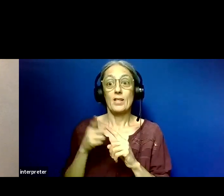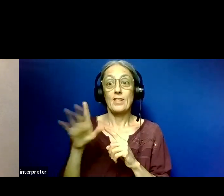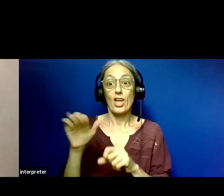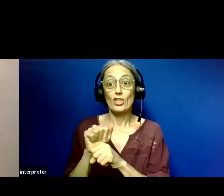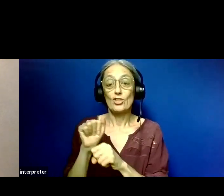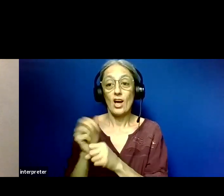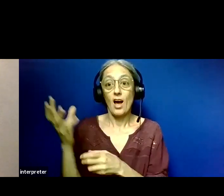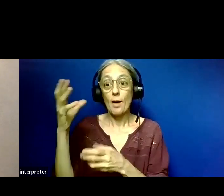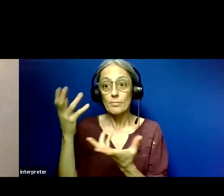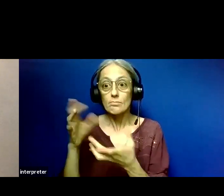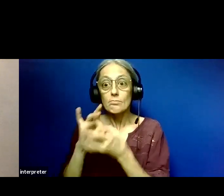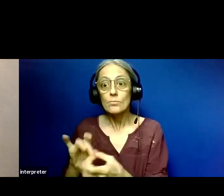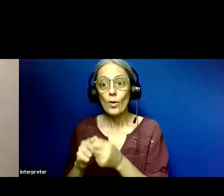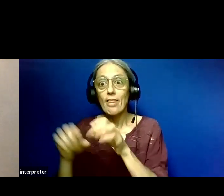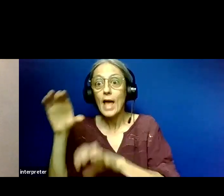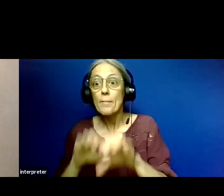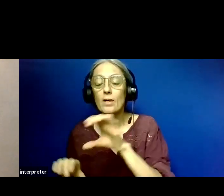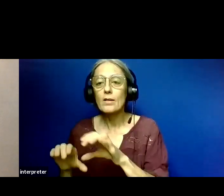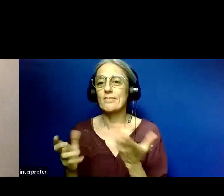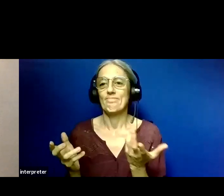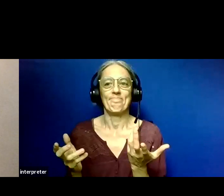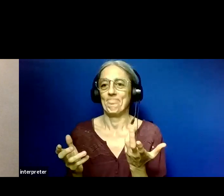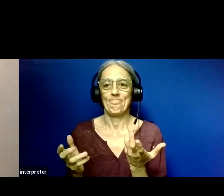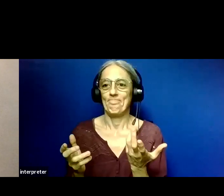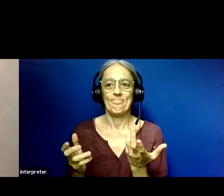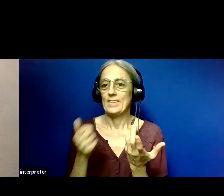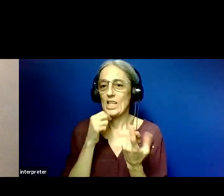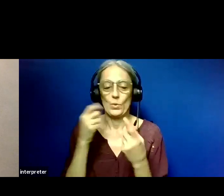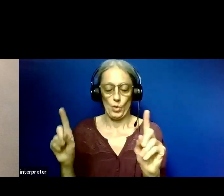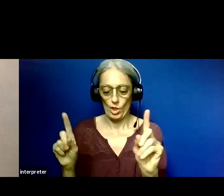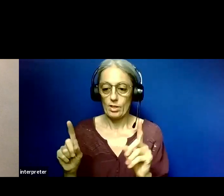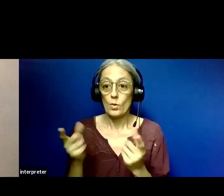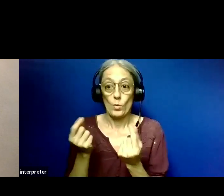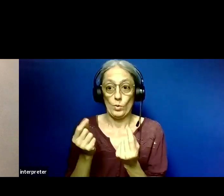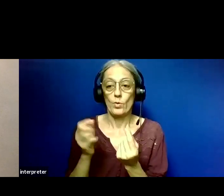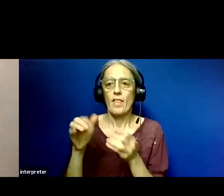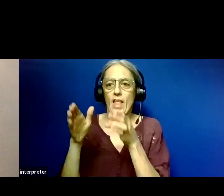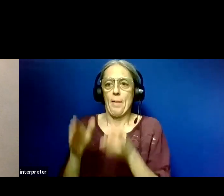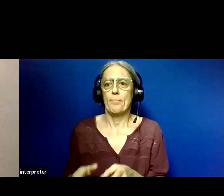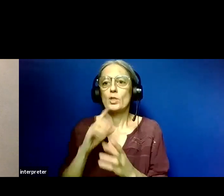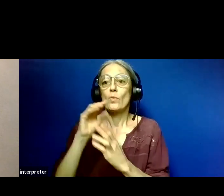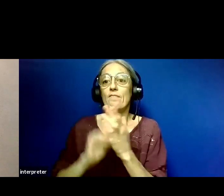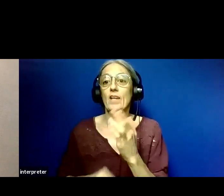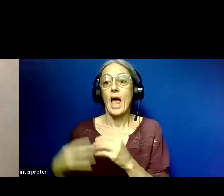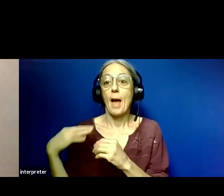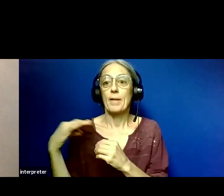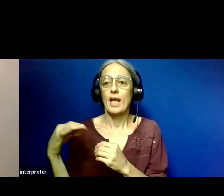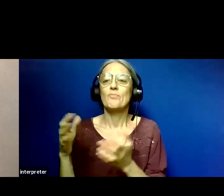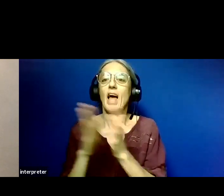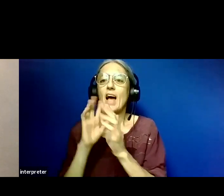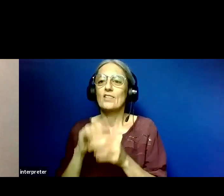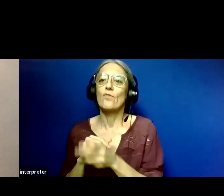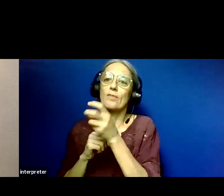it just doesn't work, what we do then is have them fill out an application for another job. We look at